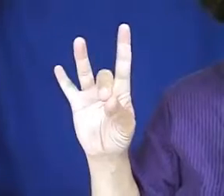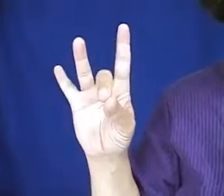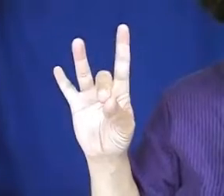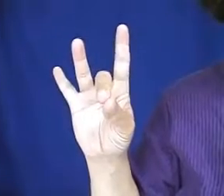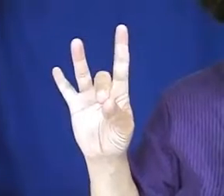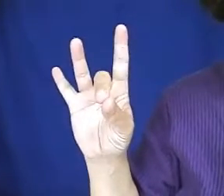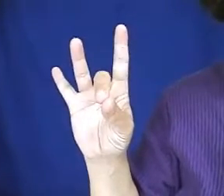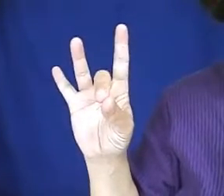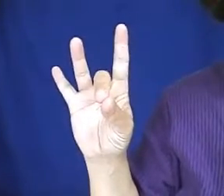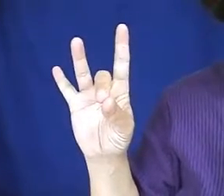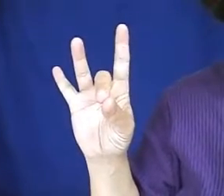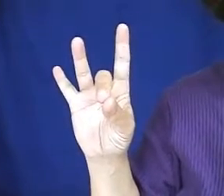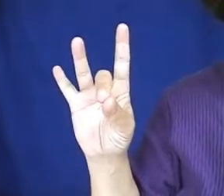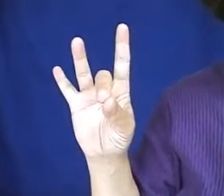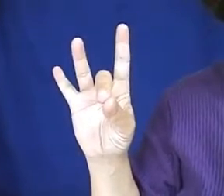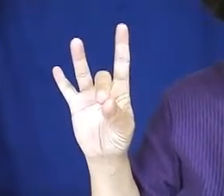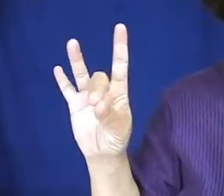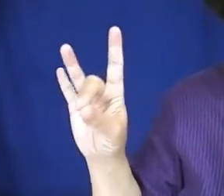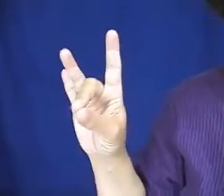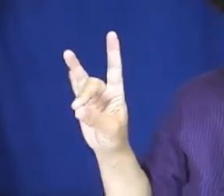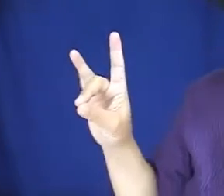8. Thumb touches middle finger.